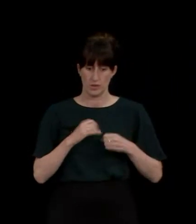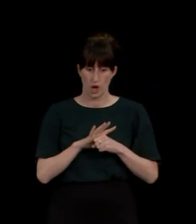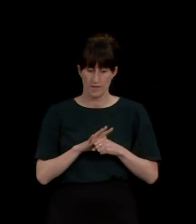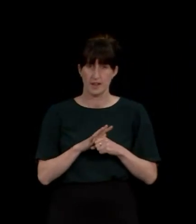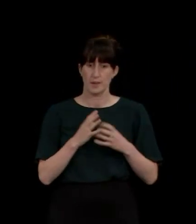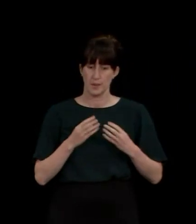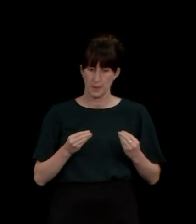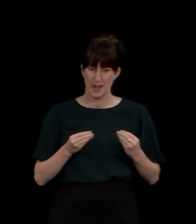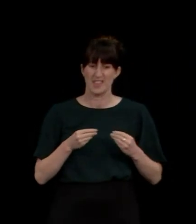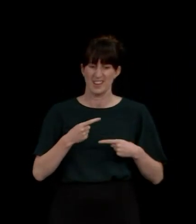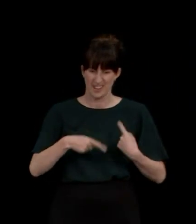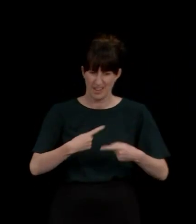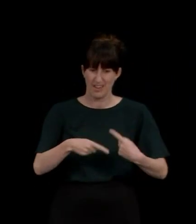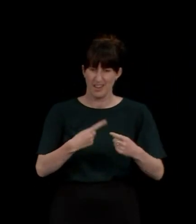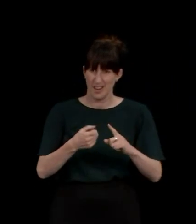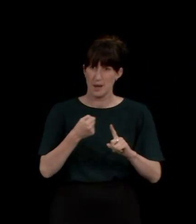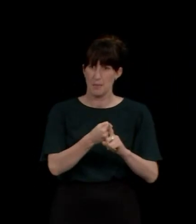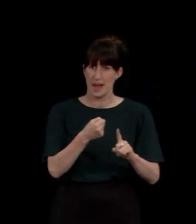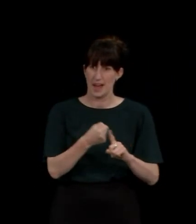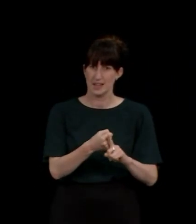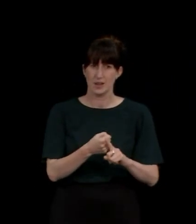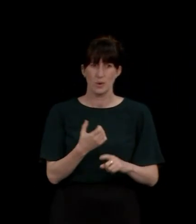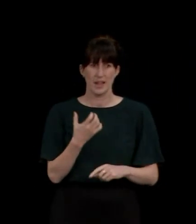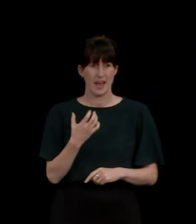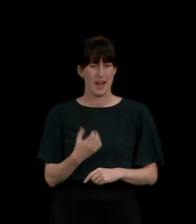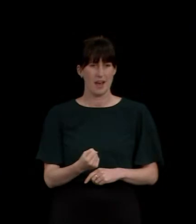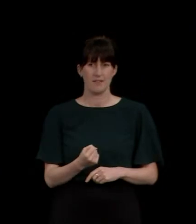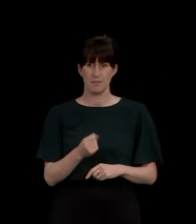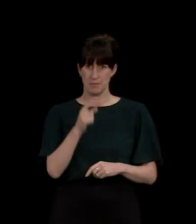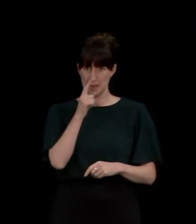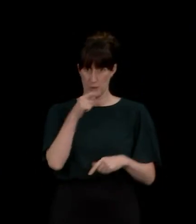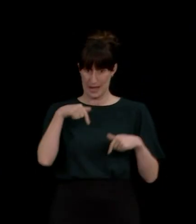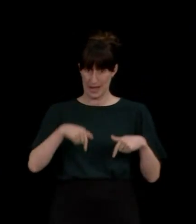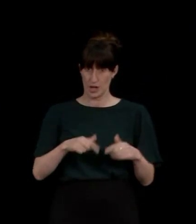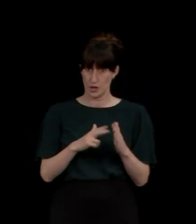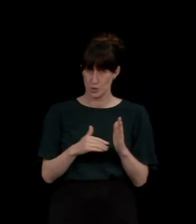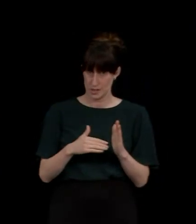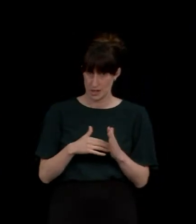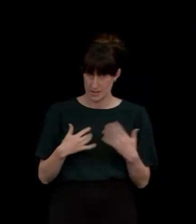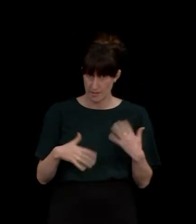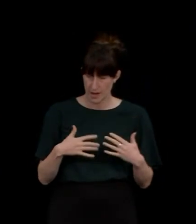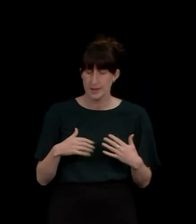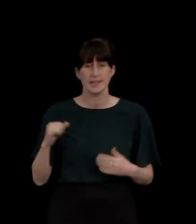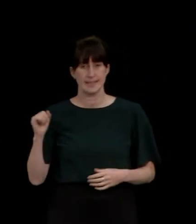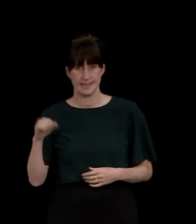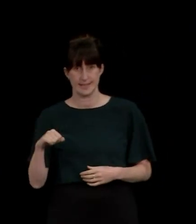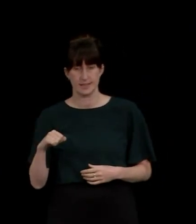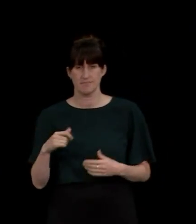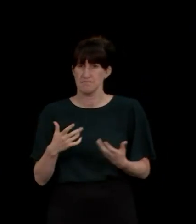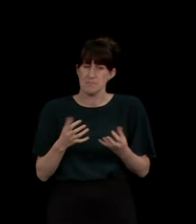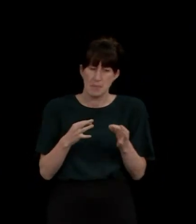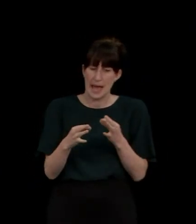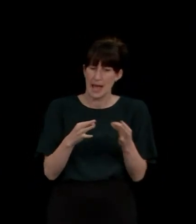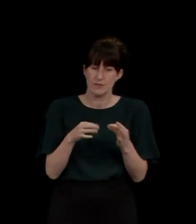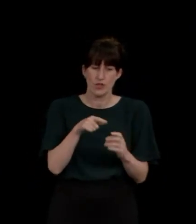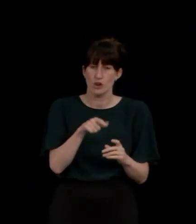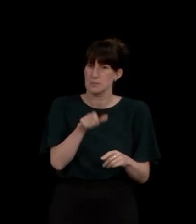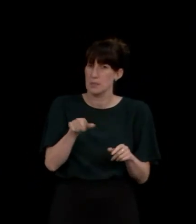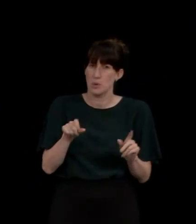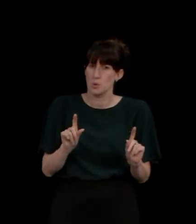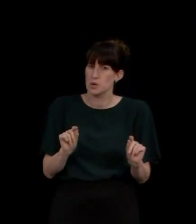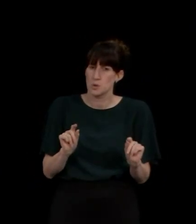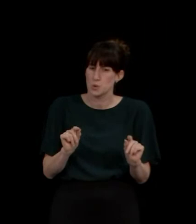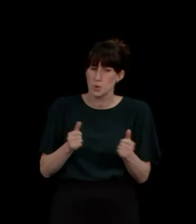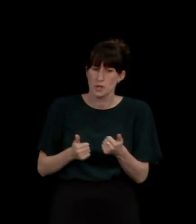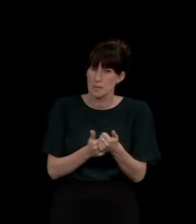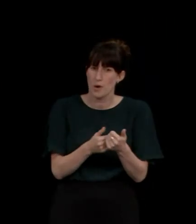sizable chunk in New Zealand who are already suffering from long we do. COVID. What's the plan for them? Yeah. What's in place? You're absolutely right